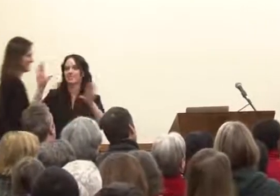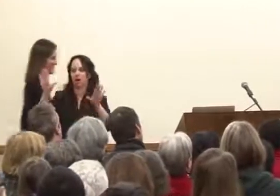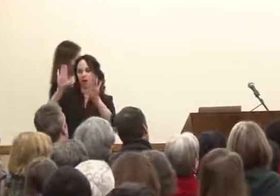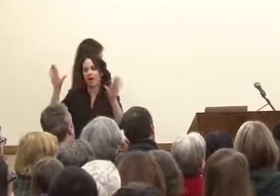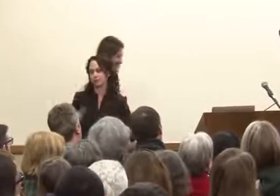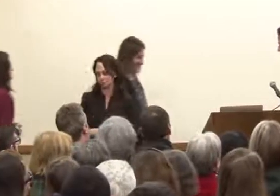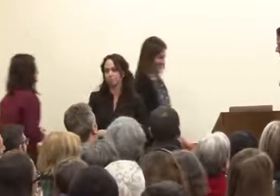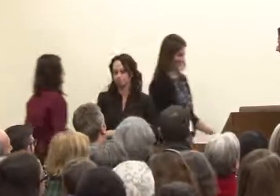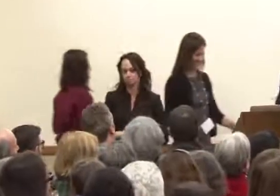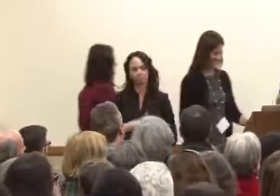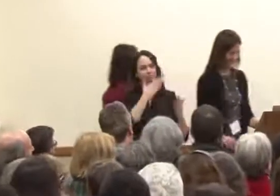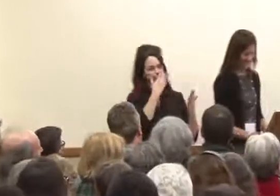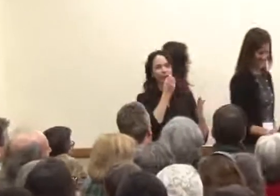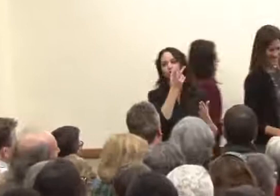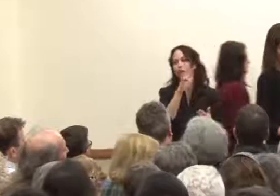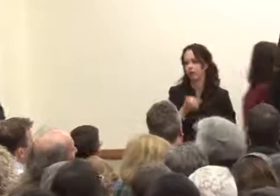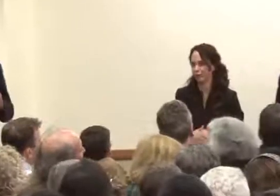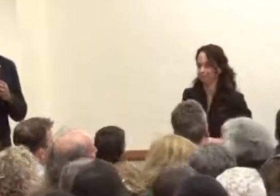Thank you, Gregory.